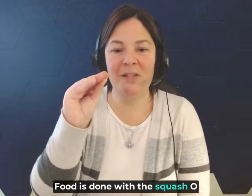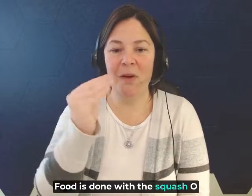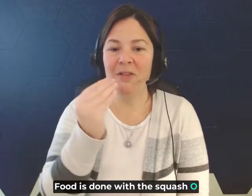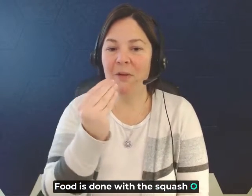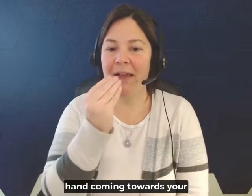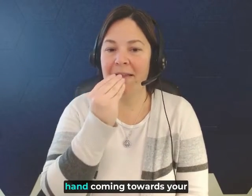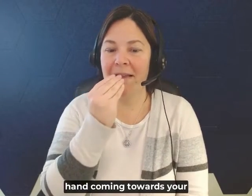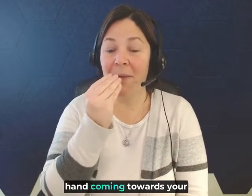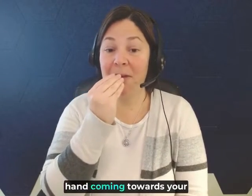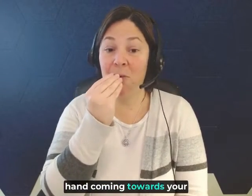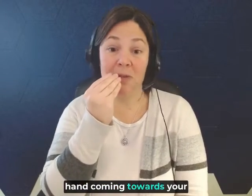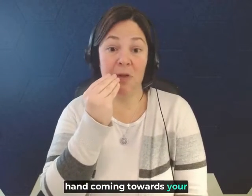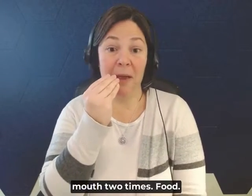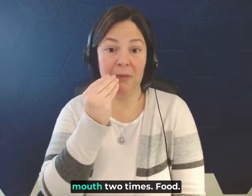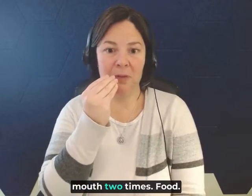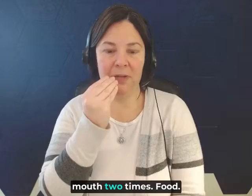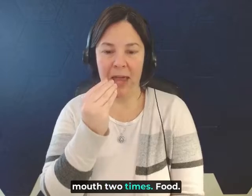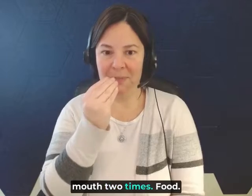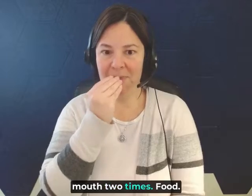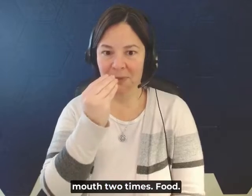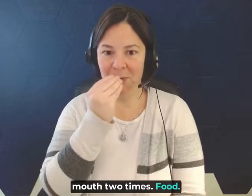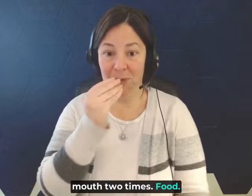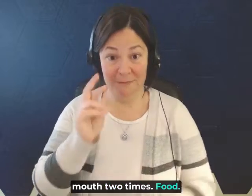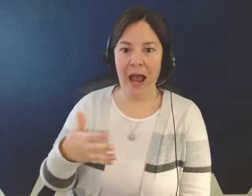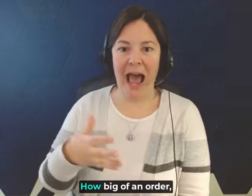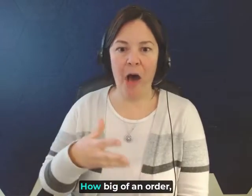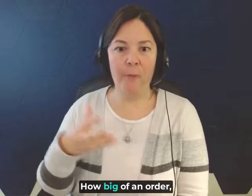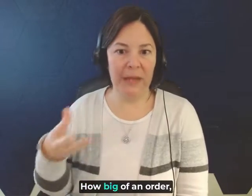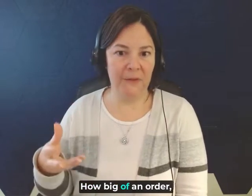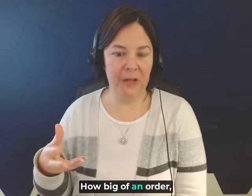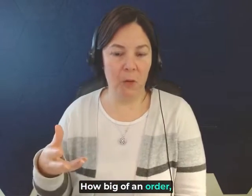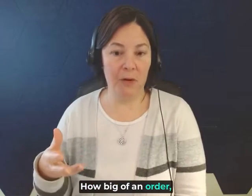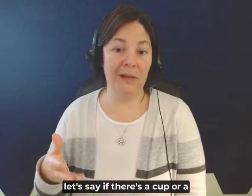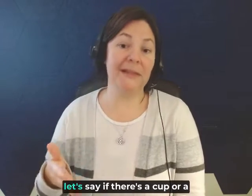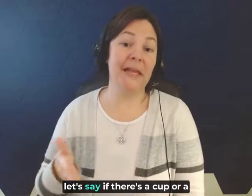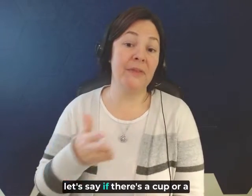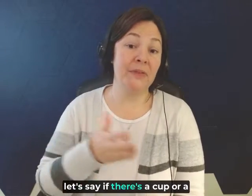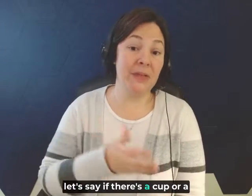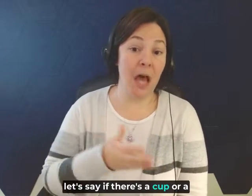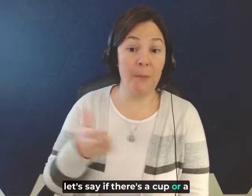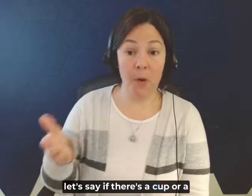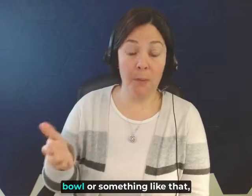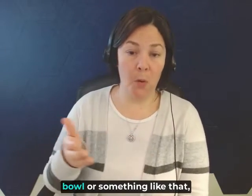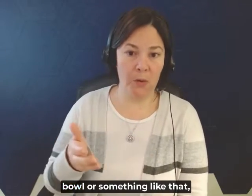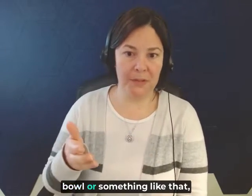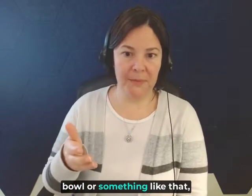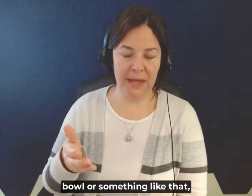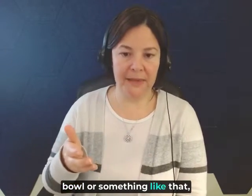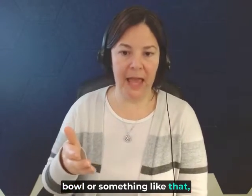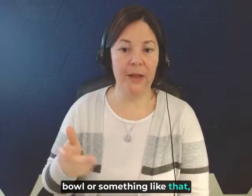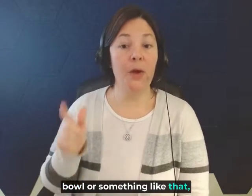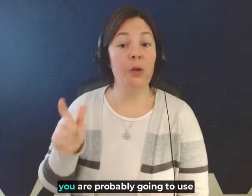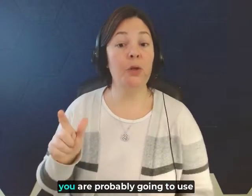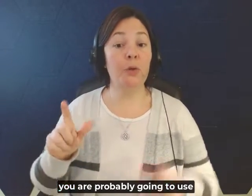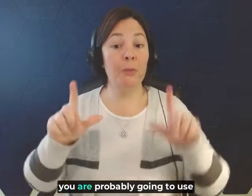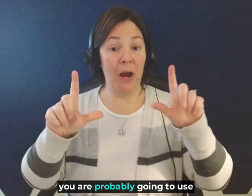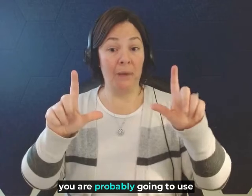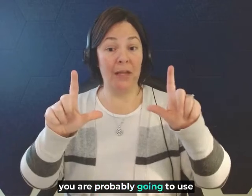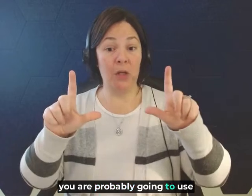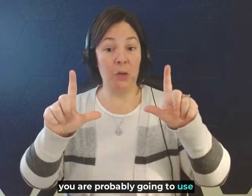squashy O hand coming towards your mouth 2 times. Food. How big of an order? Let's say if there's a cup or a bowl or something like that. You are probably going to use your